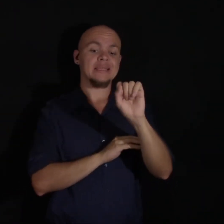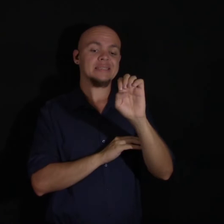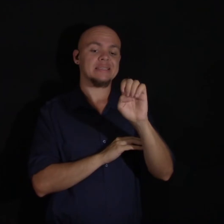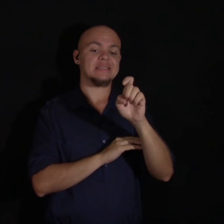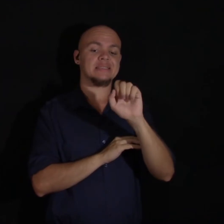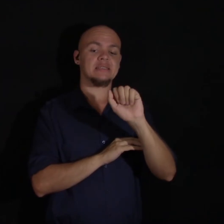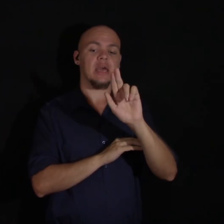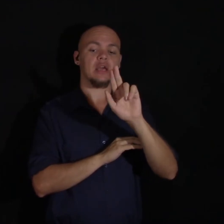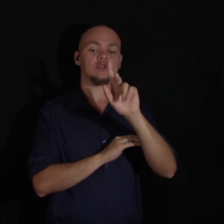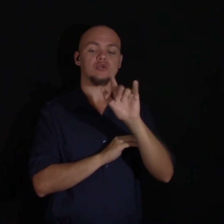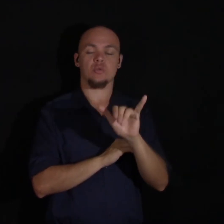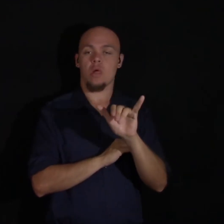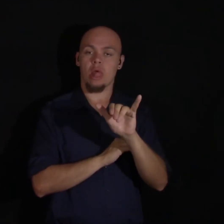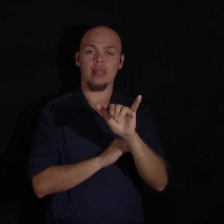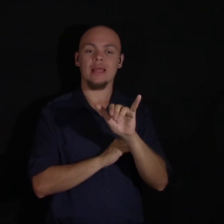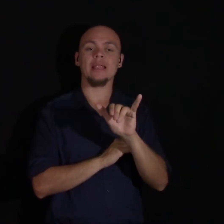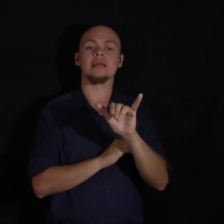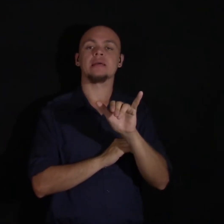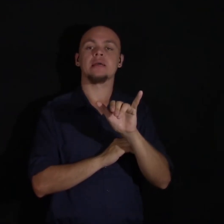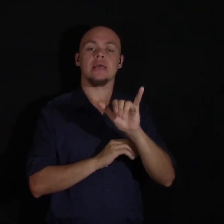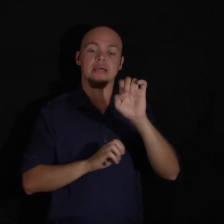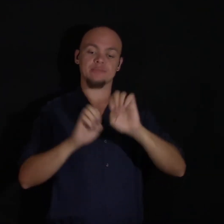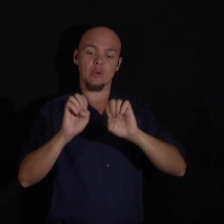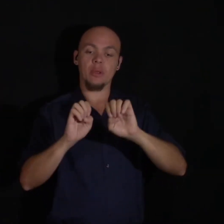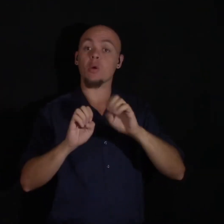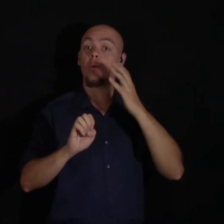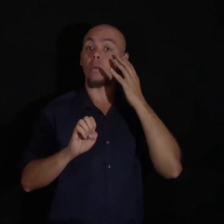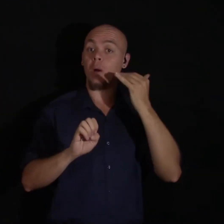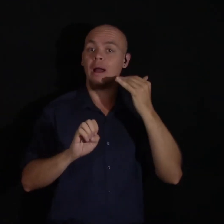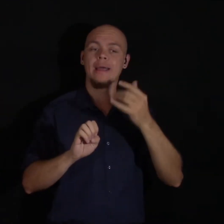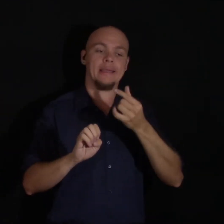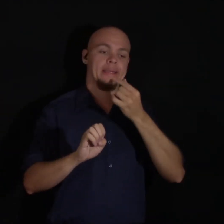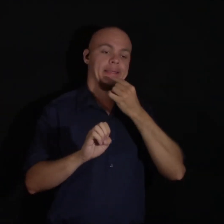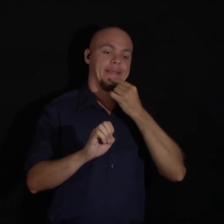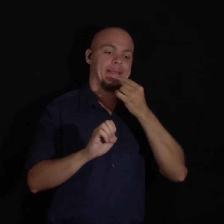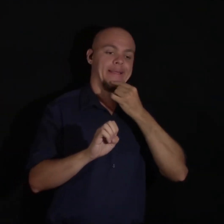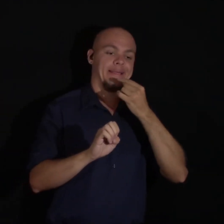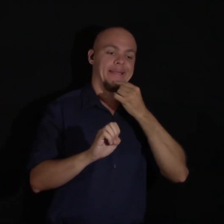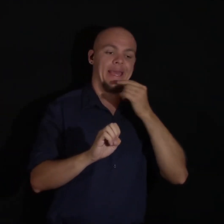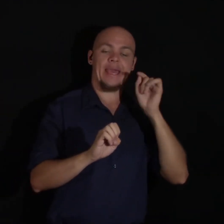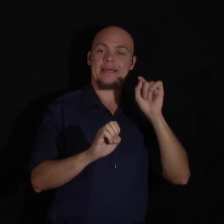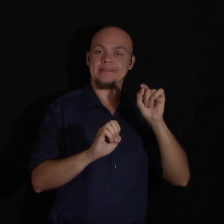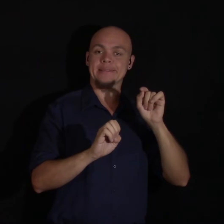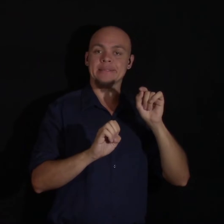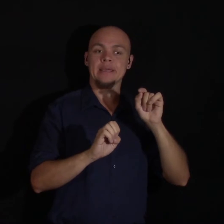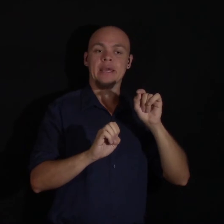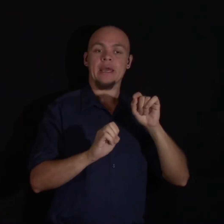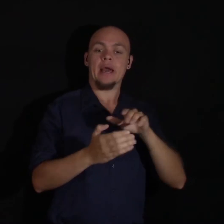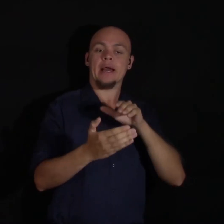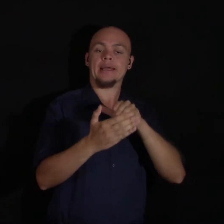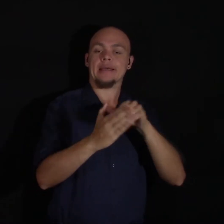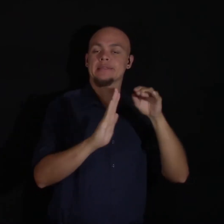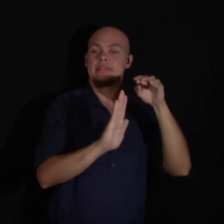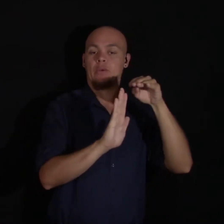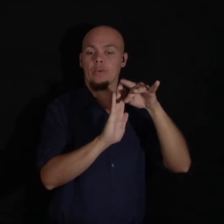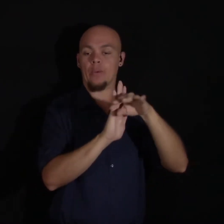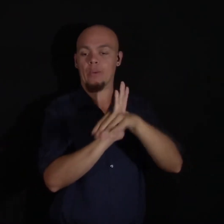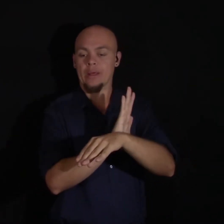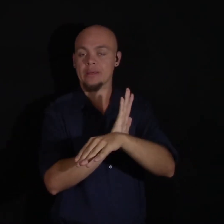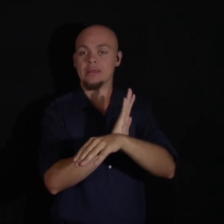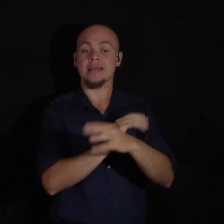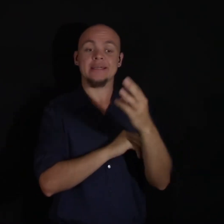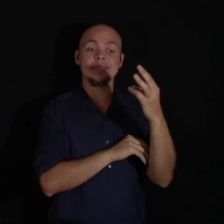as homophobic attitudes decline. It found that of 16 to 24-year-olds,